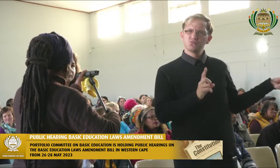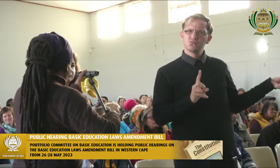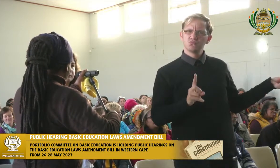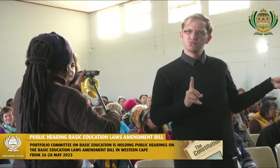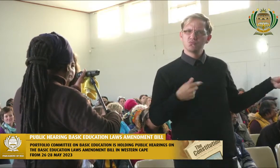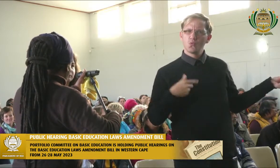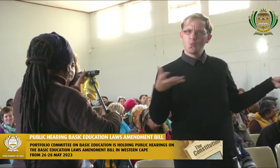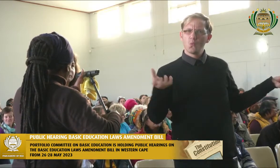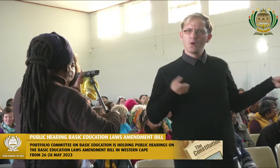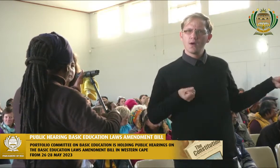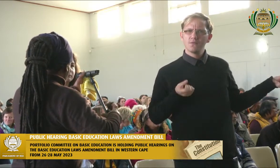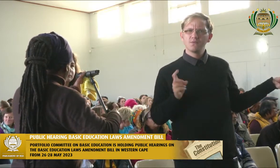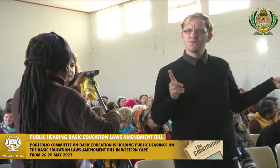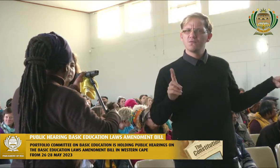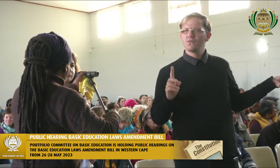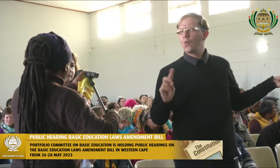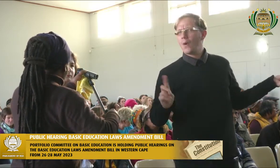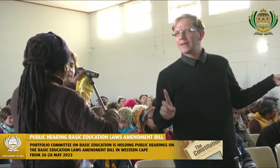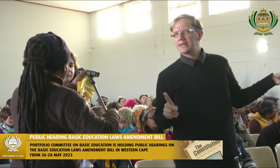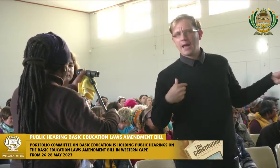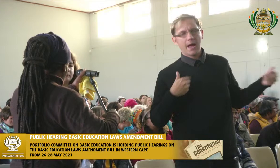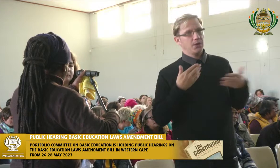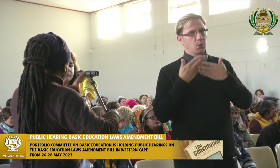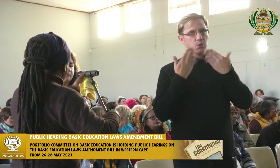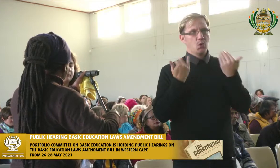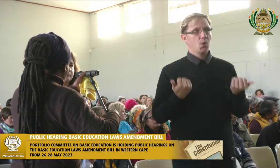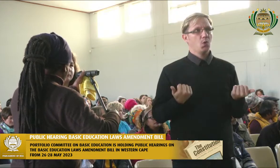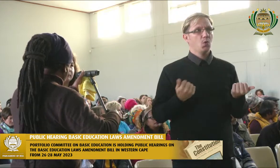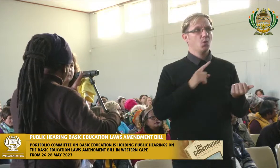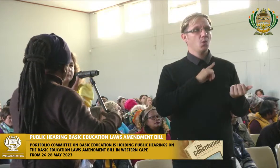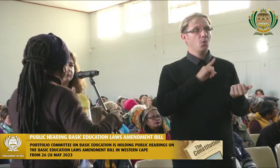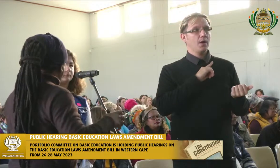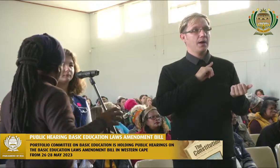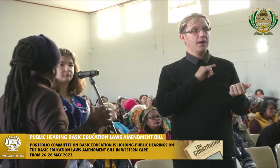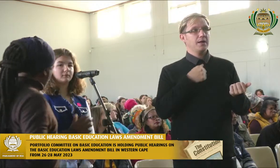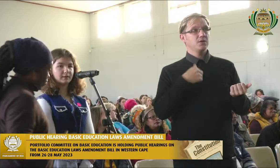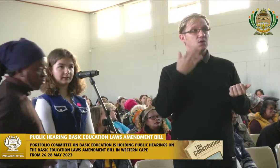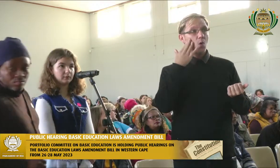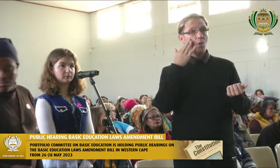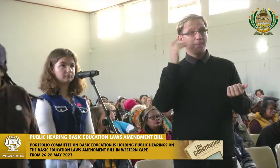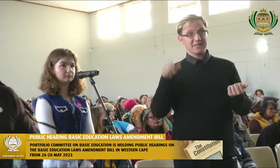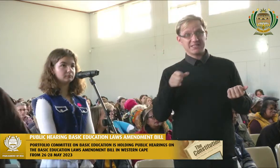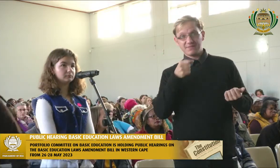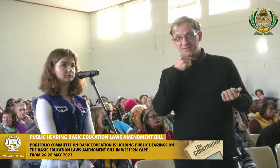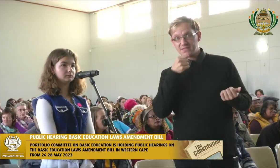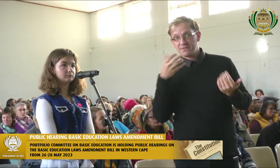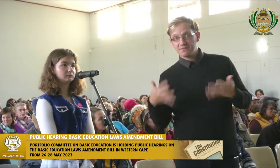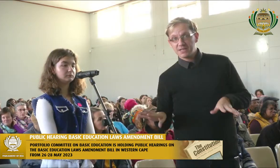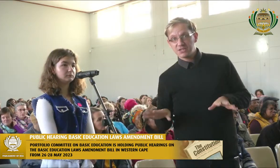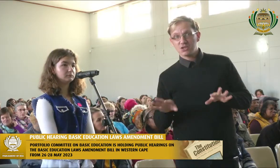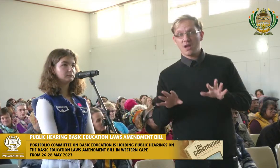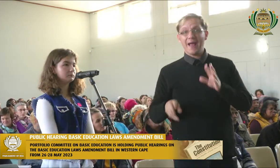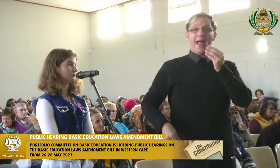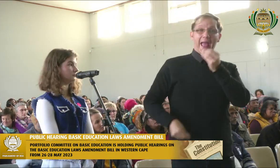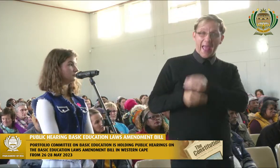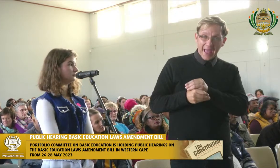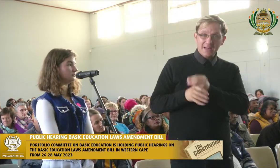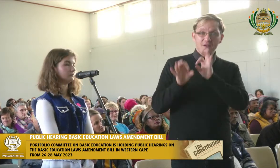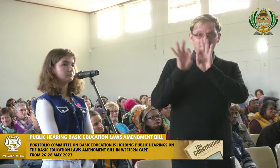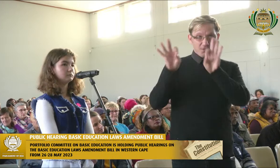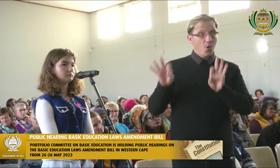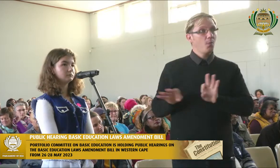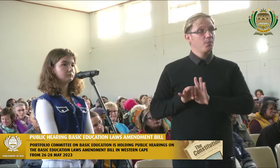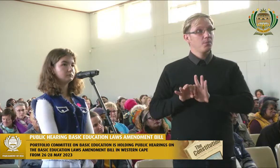forms are you taking and for what. Because you are supposed to know that a person has spoken and a person cannot bring a form. It's a